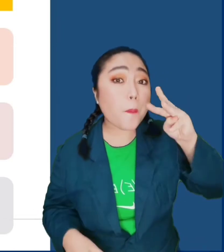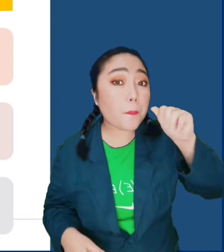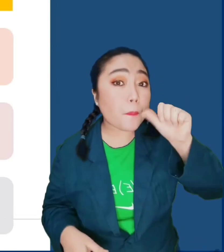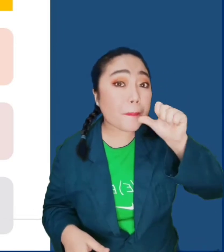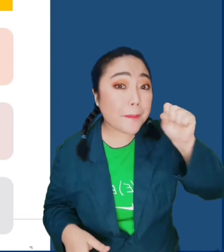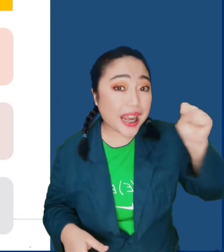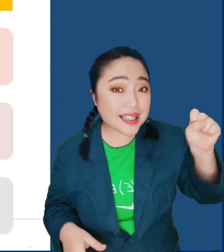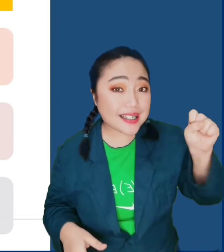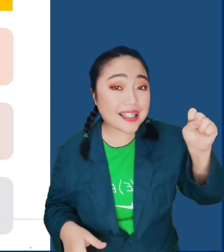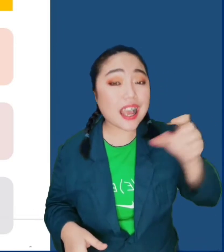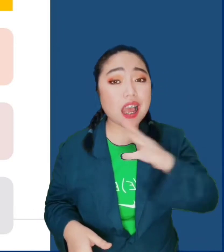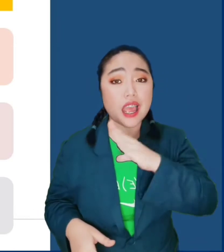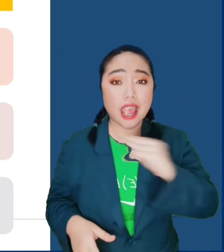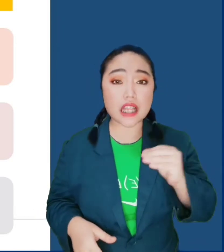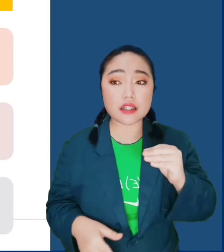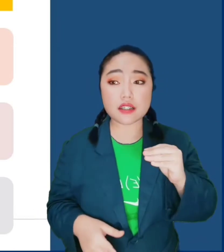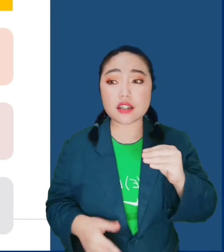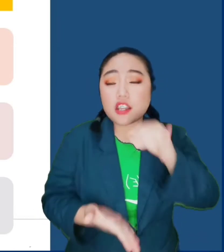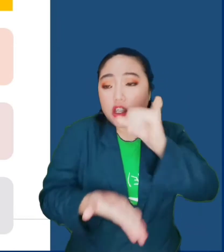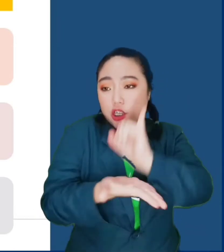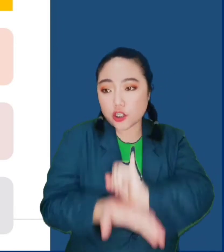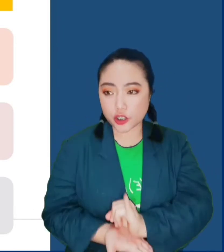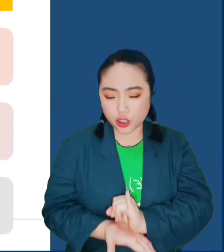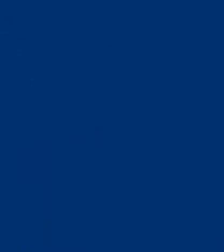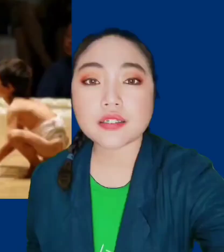mass and inertia.